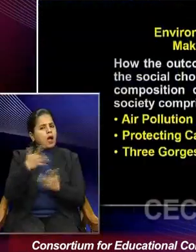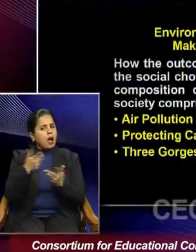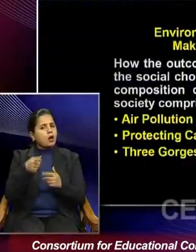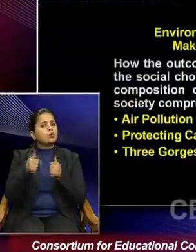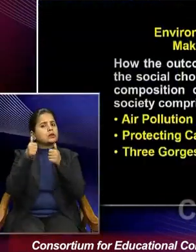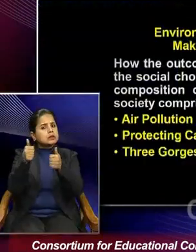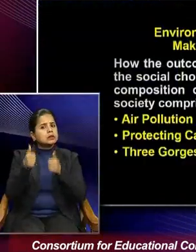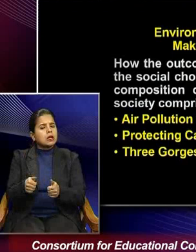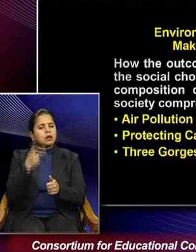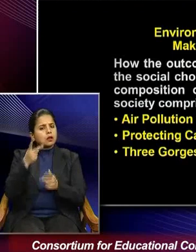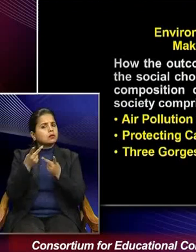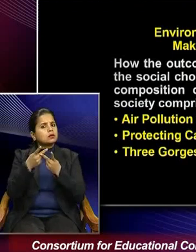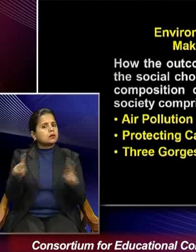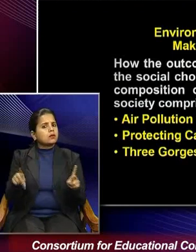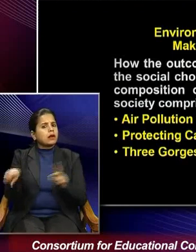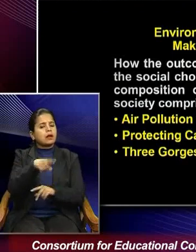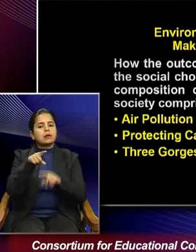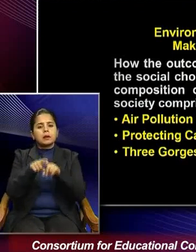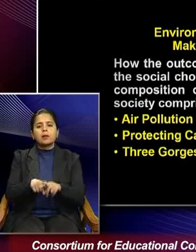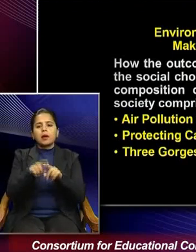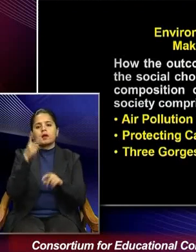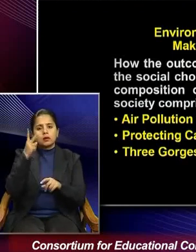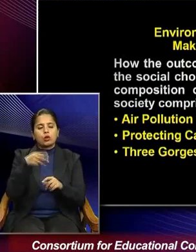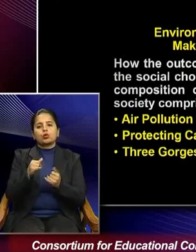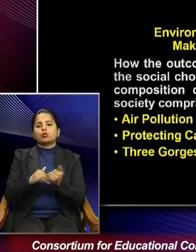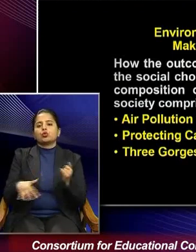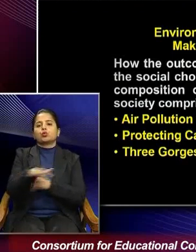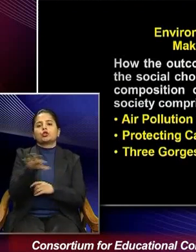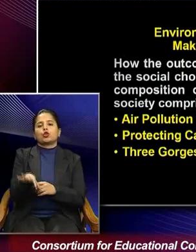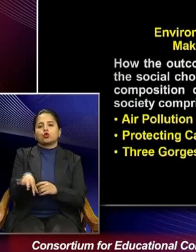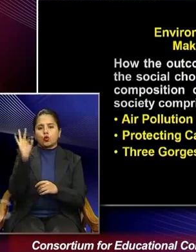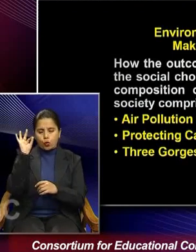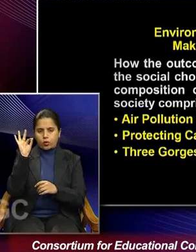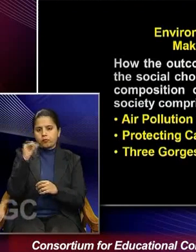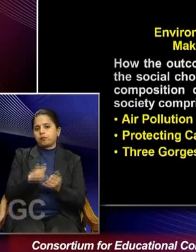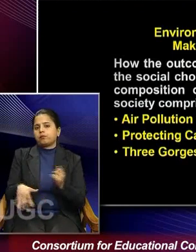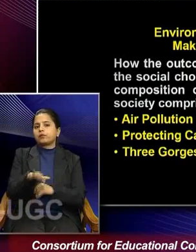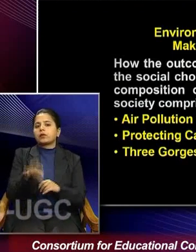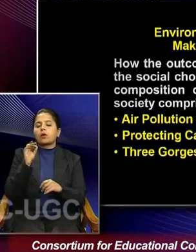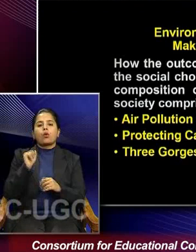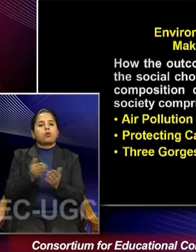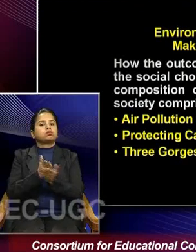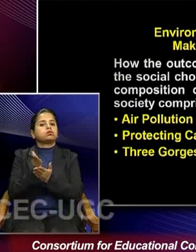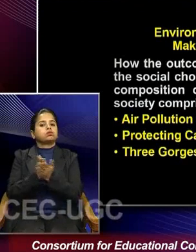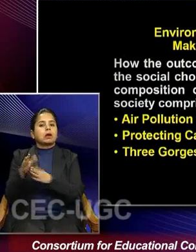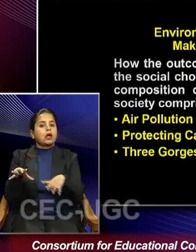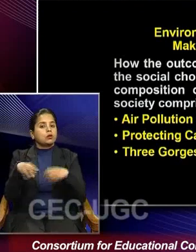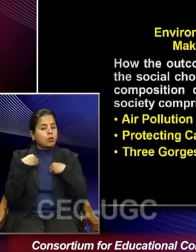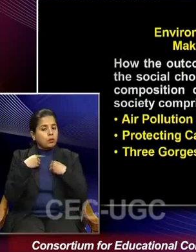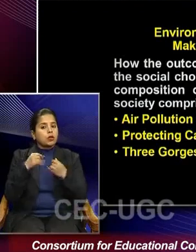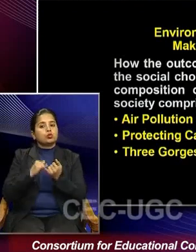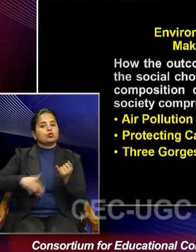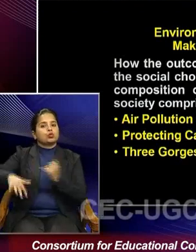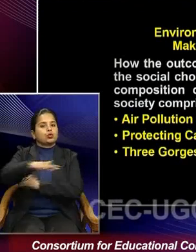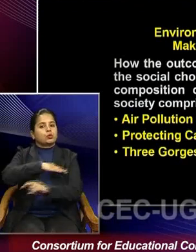outcome differs depends on the social choice mechanism adopted by the